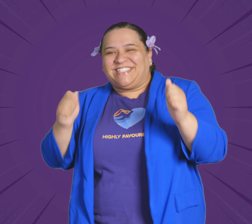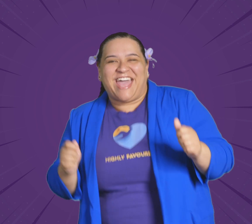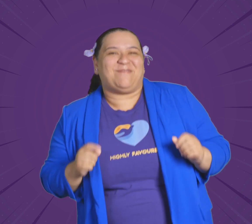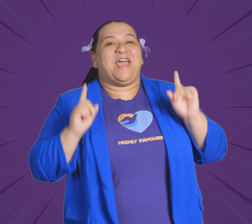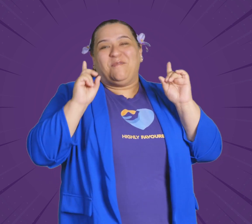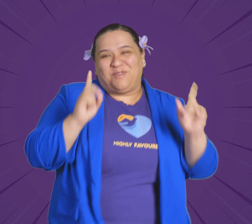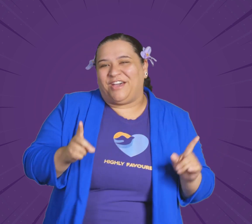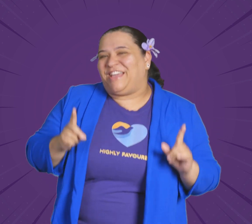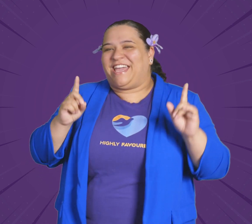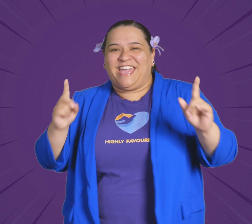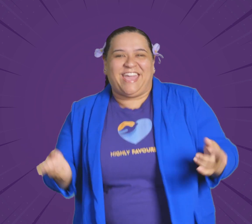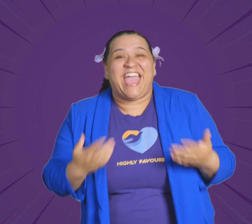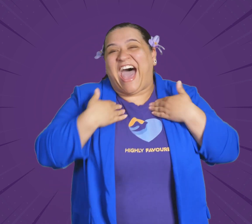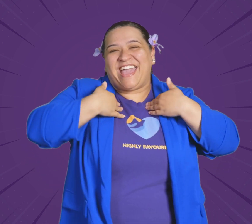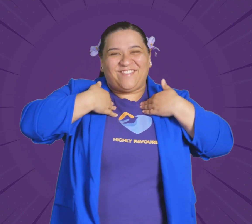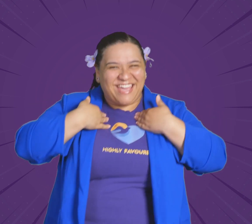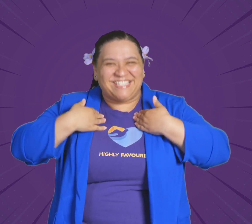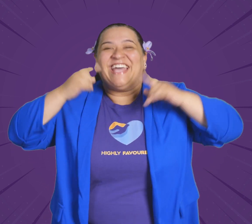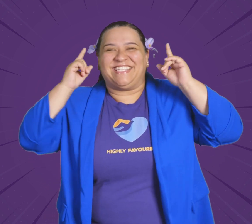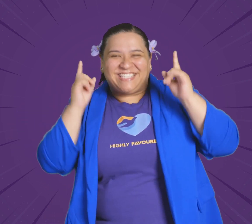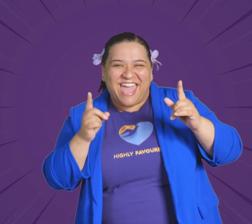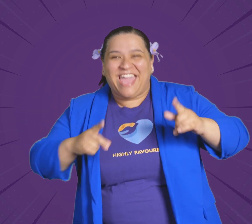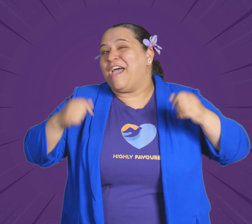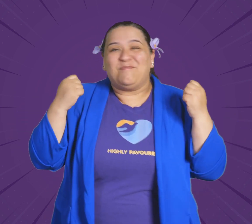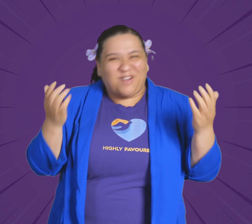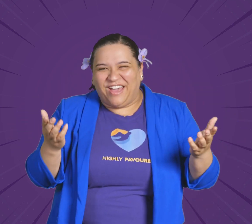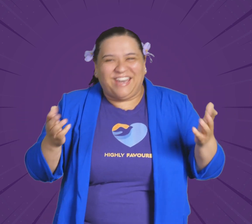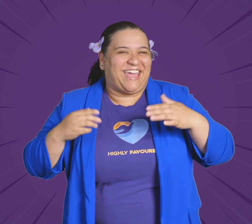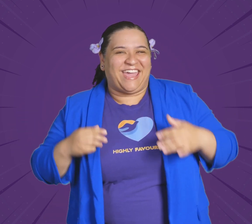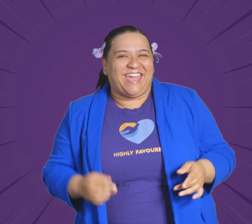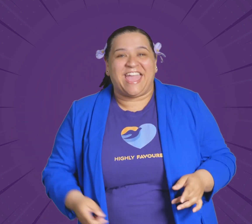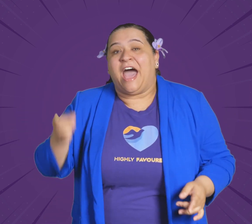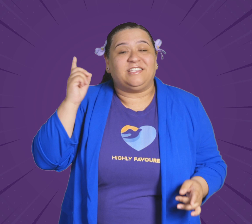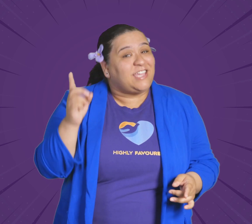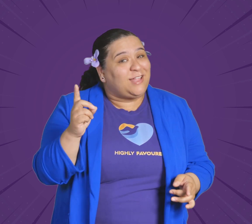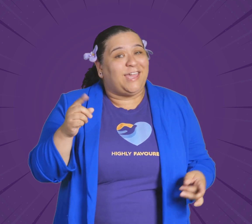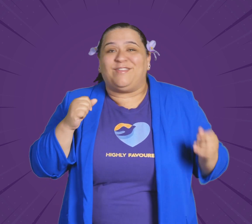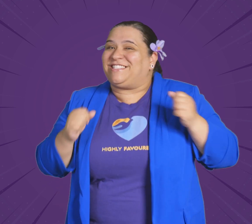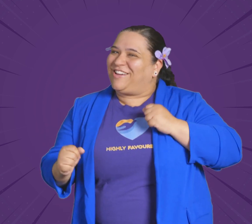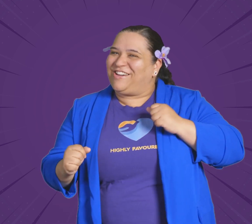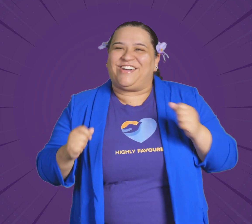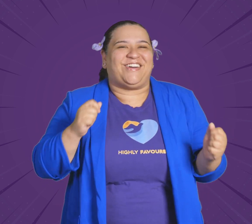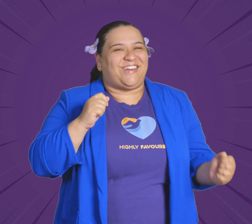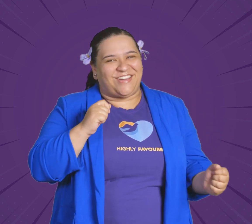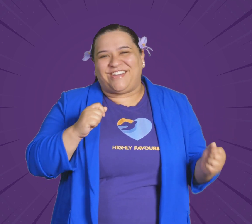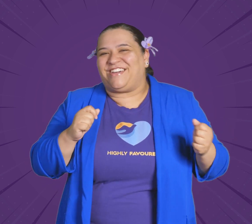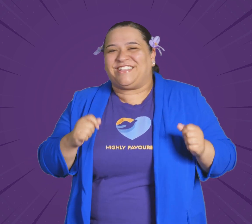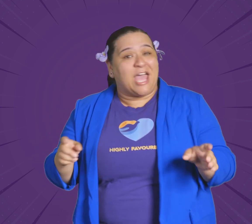lamp burning. I am his to stay burning until he returns.